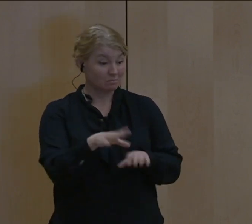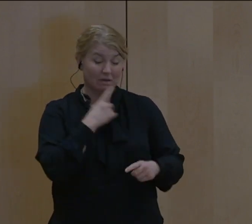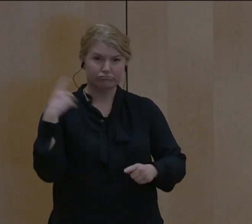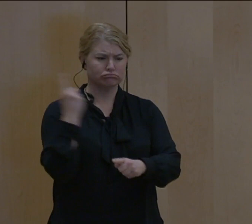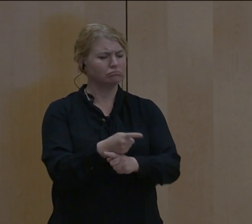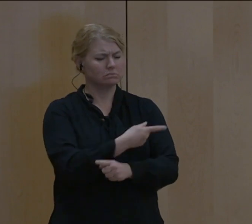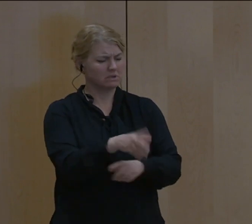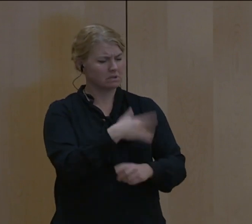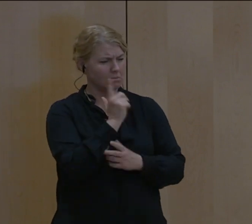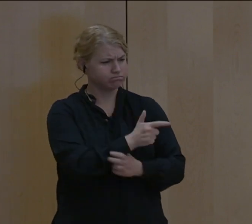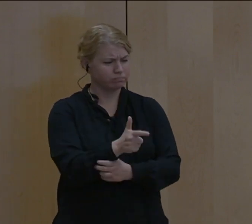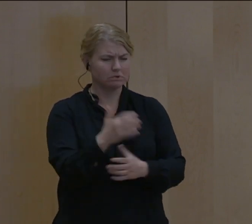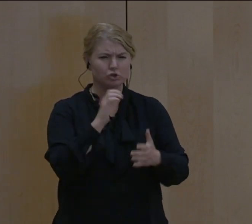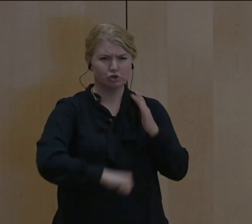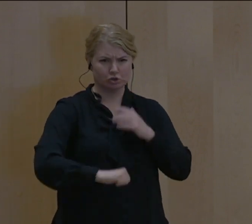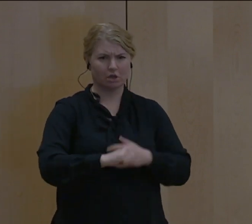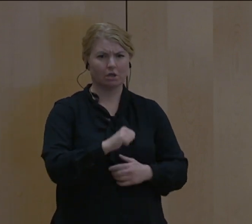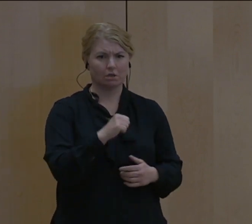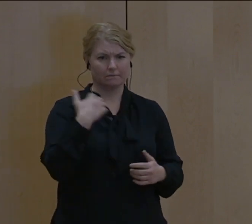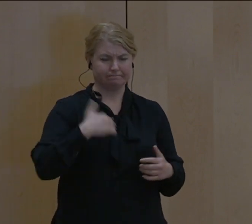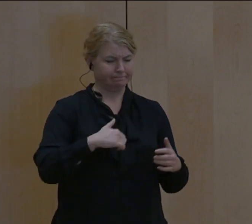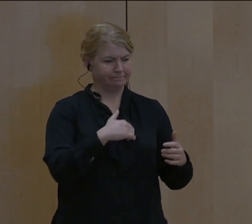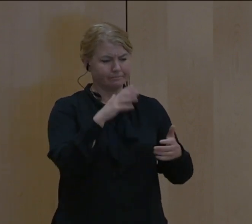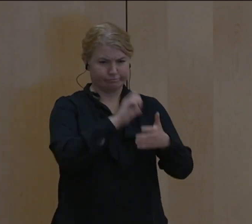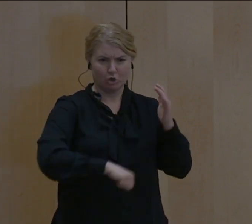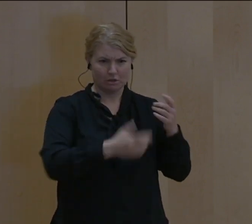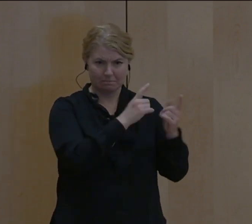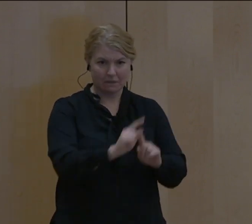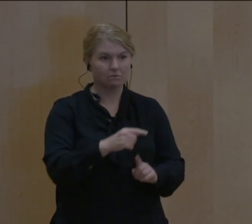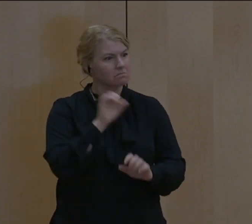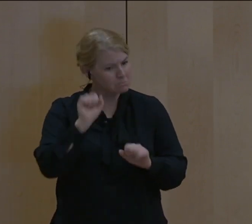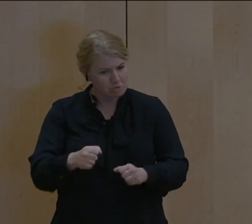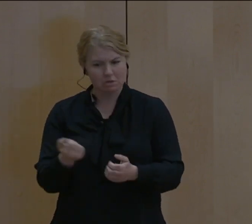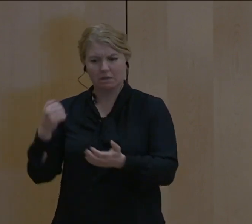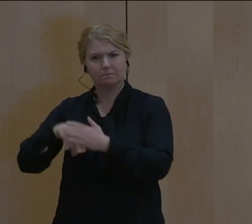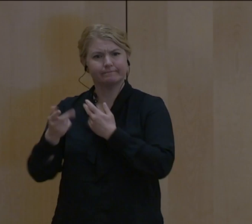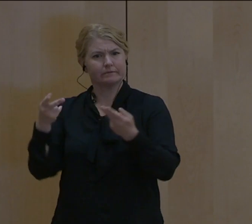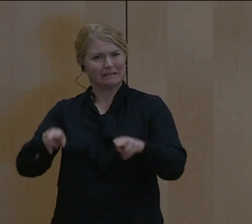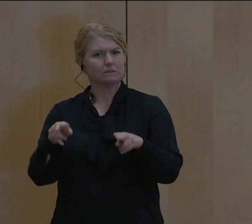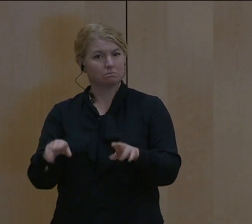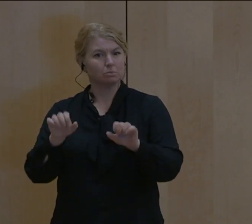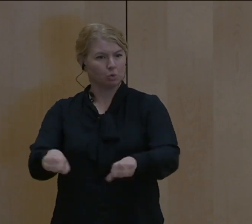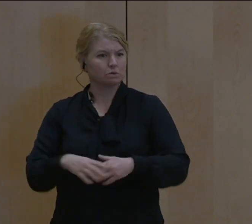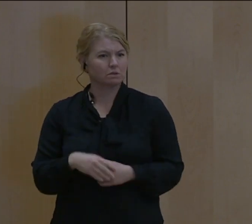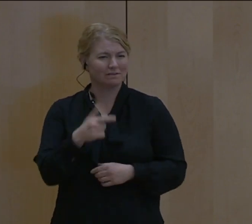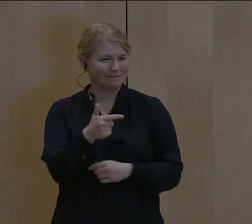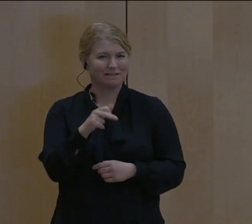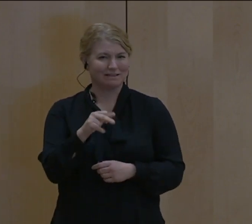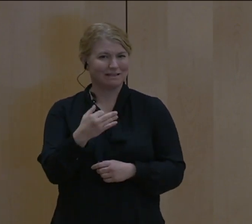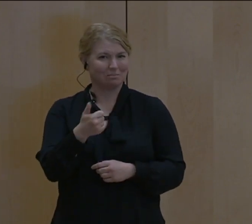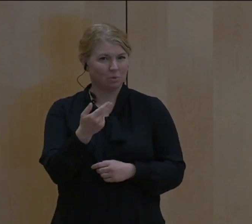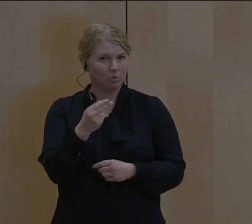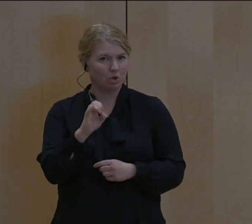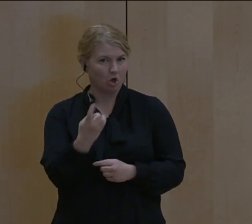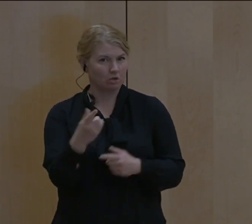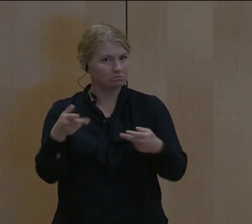that no any country would think that they can be not punished after killing people just like that and destroying completely the neighboring